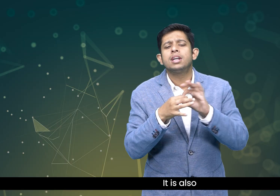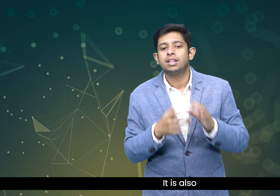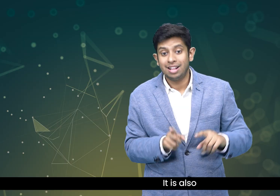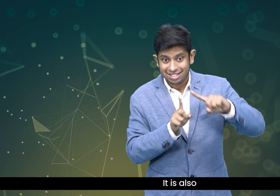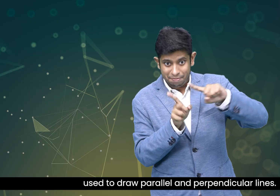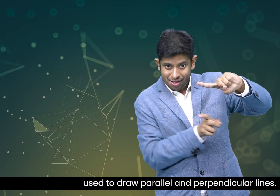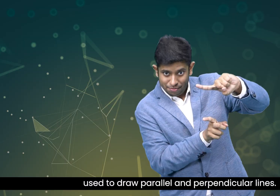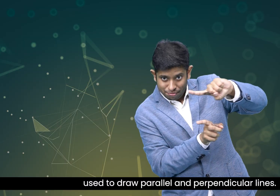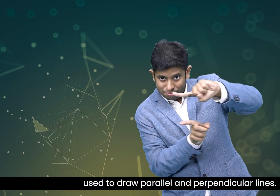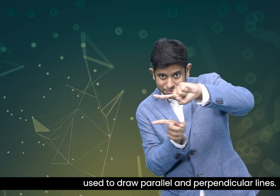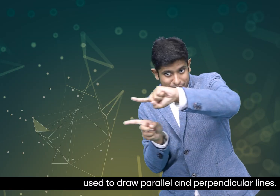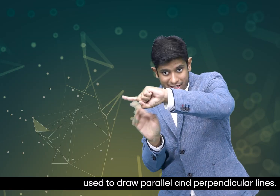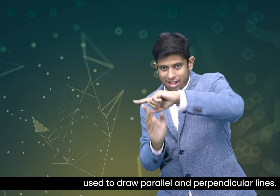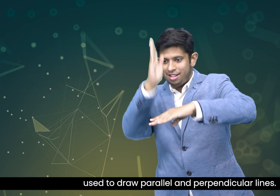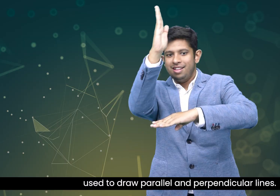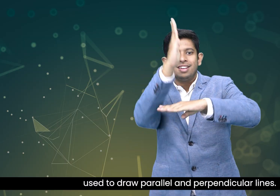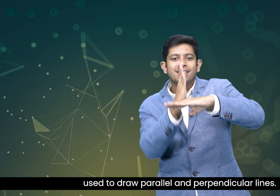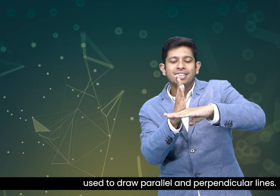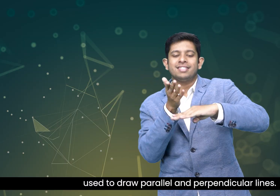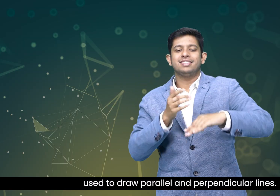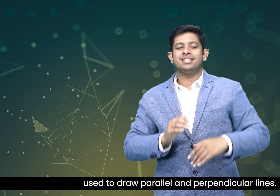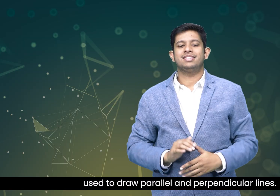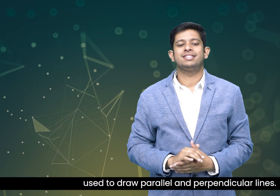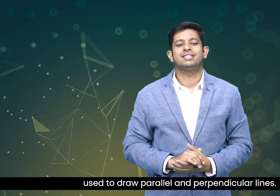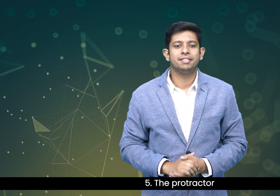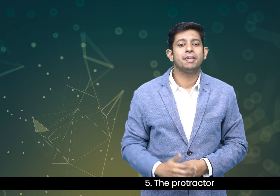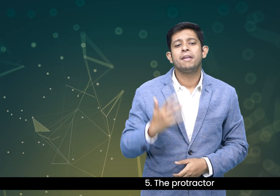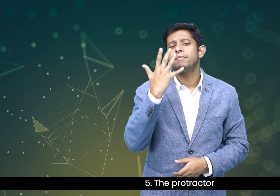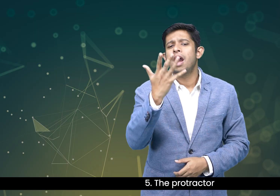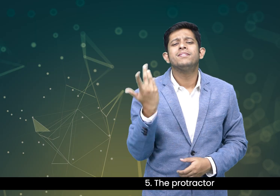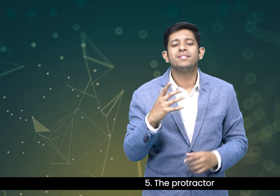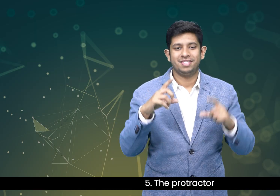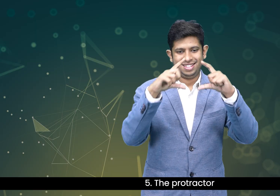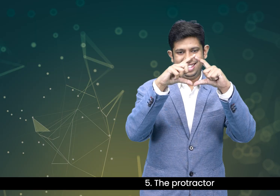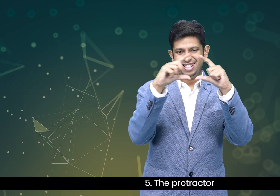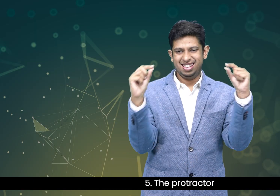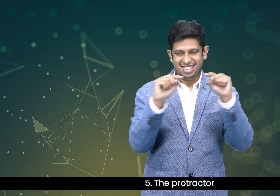It is also used to draw parallel and perpendicular lines. The protractor.